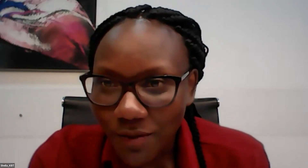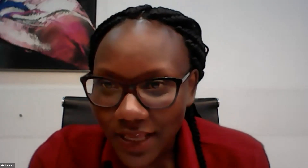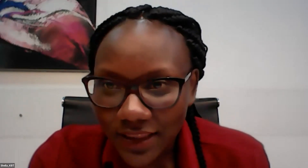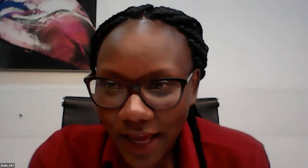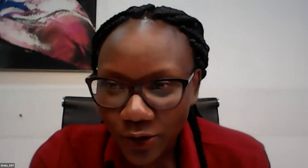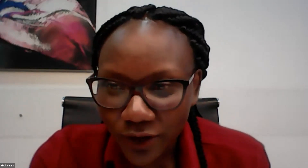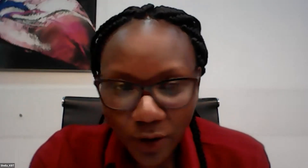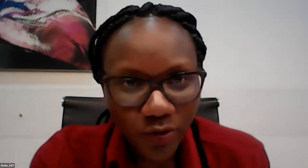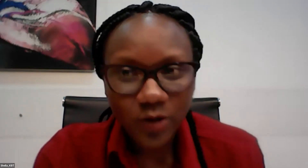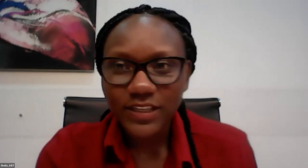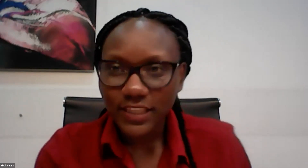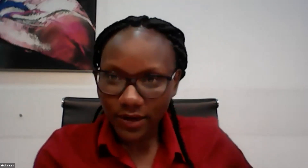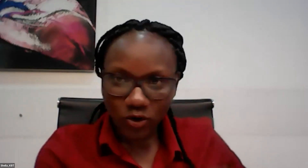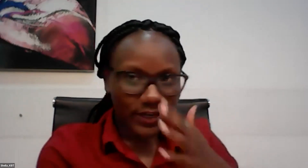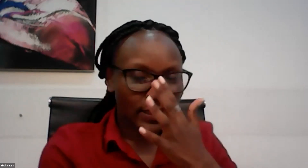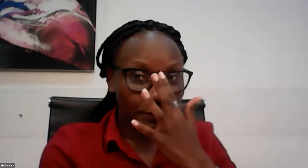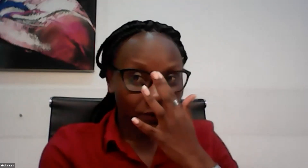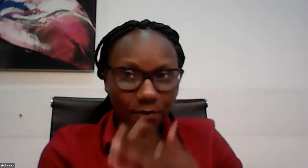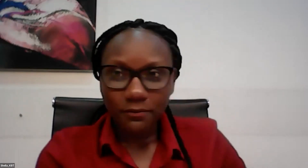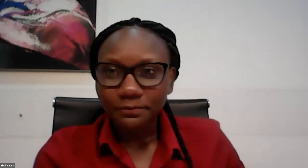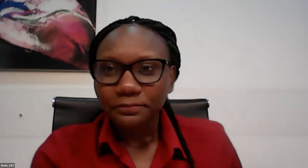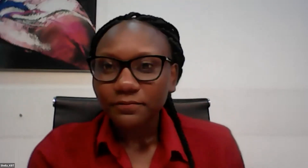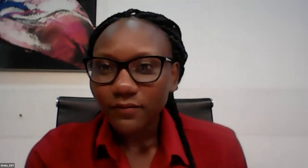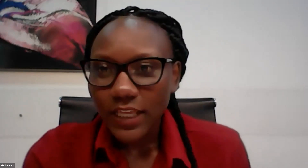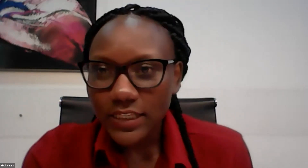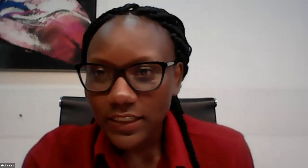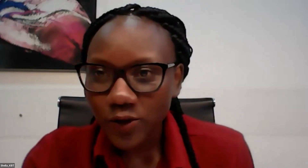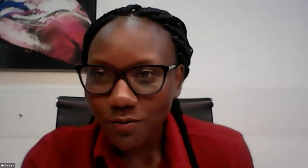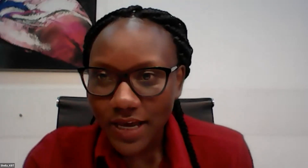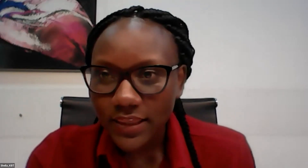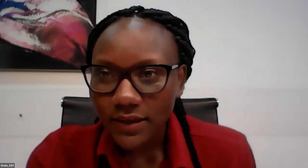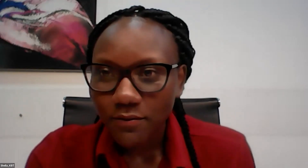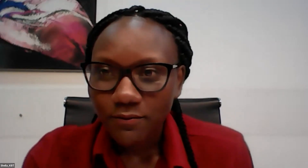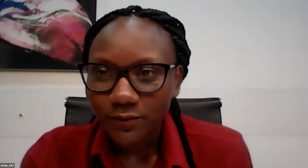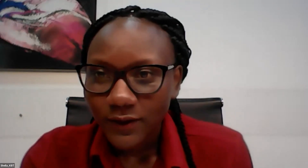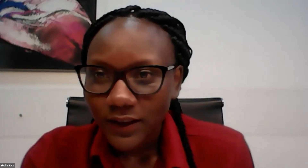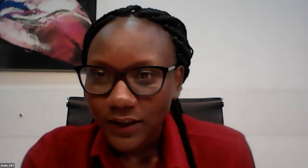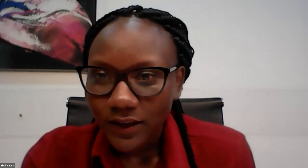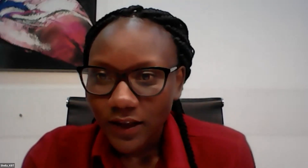is Sumanth. I don't know if I'm pronouncing the name correctly. This is Sumanth.